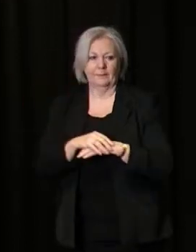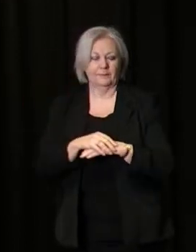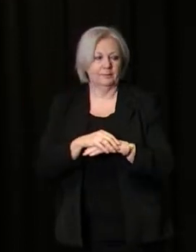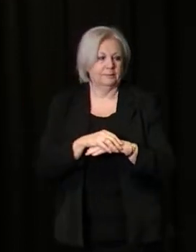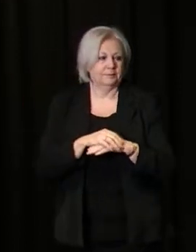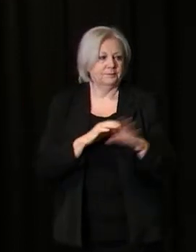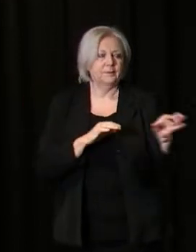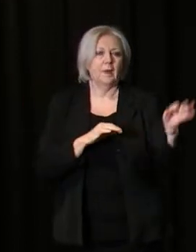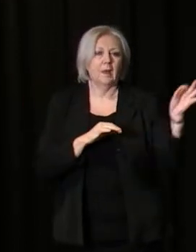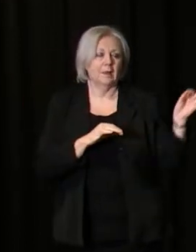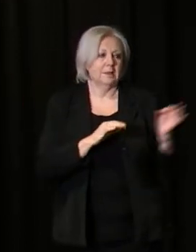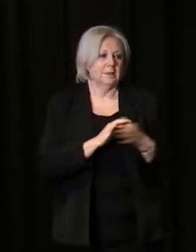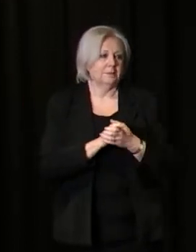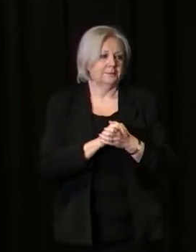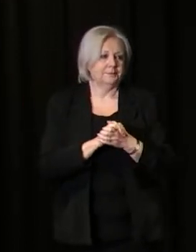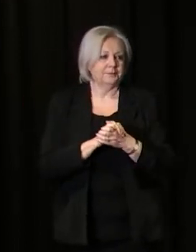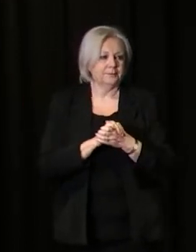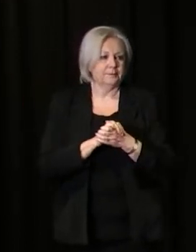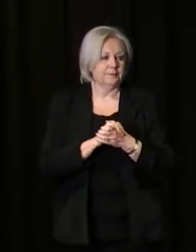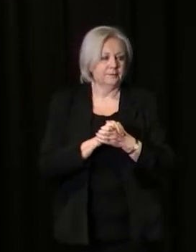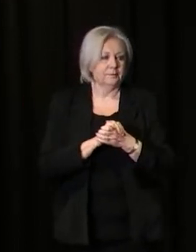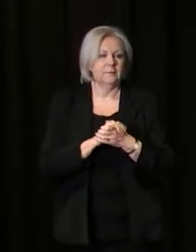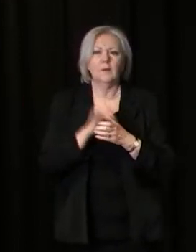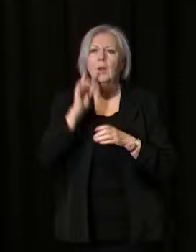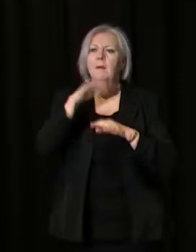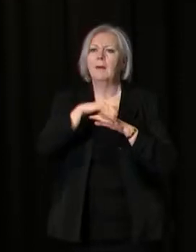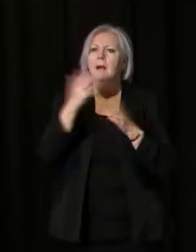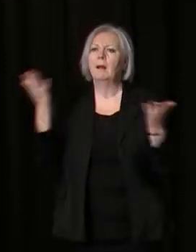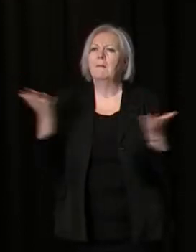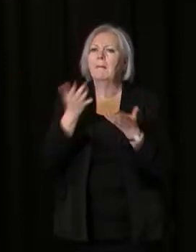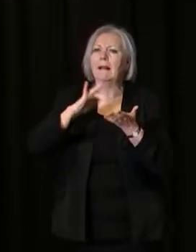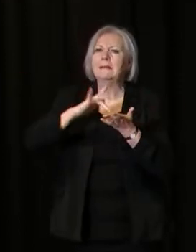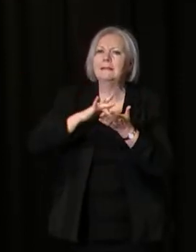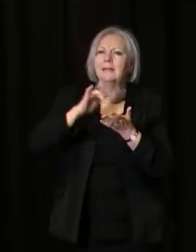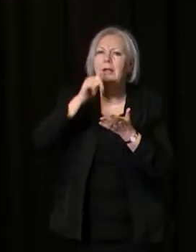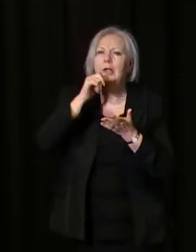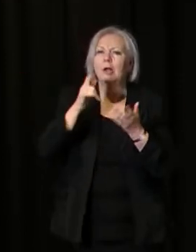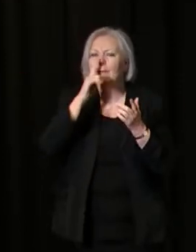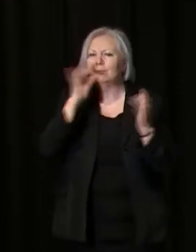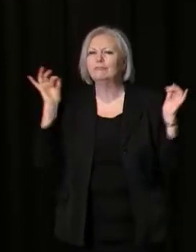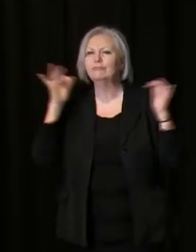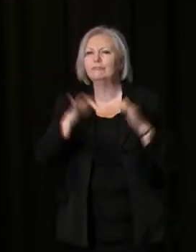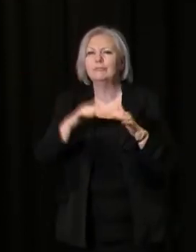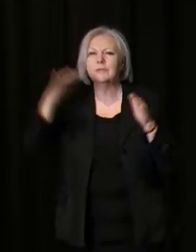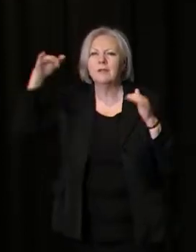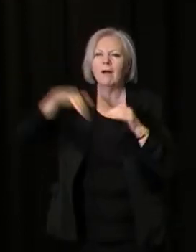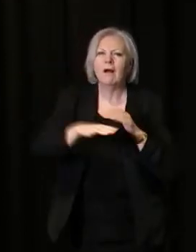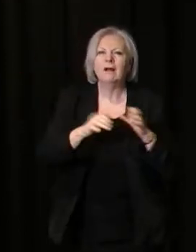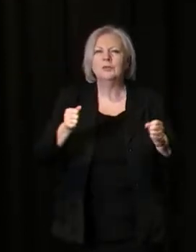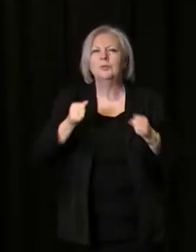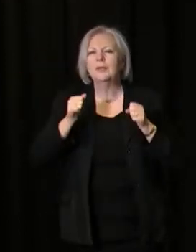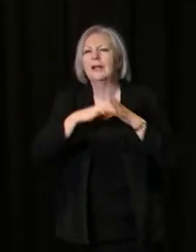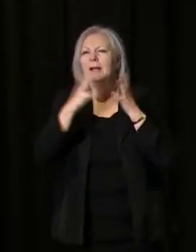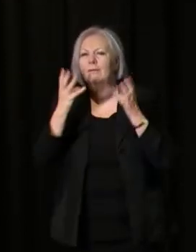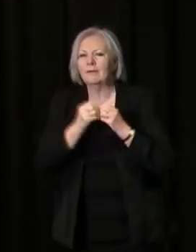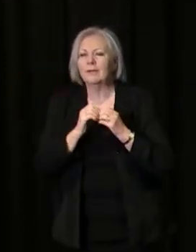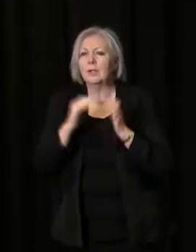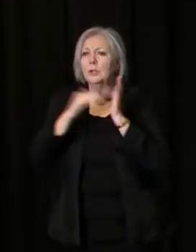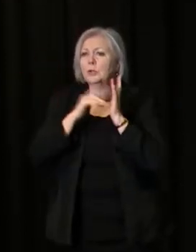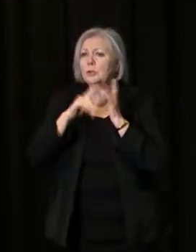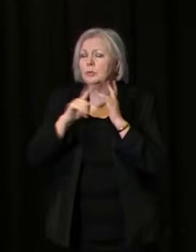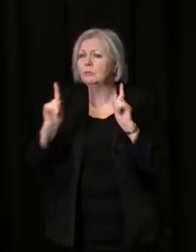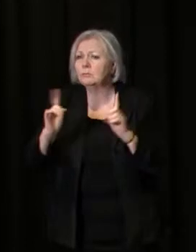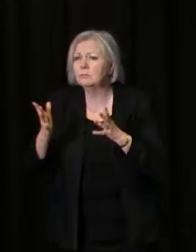capacity apply things like play centres, kids' play centres?